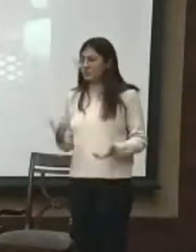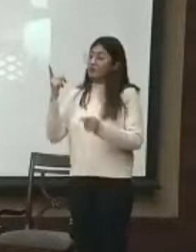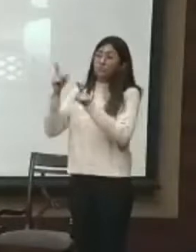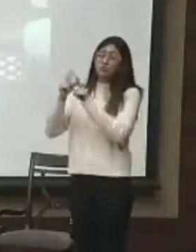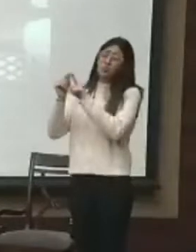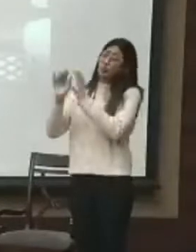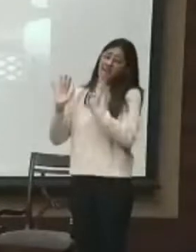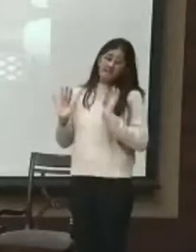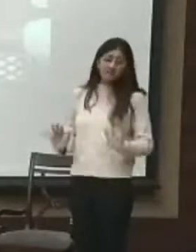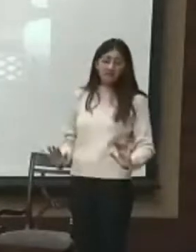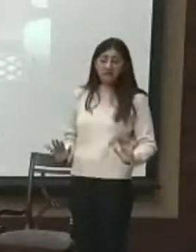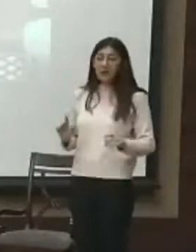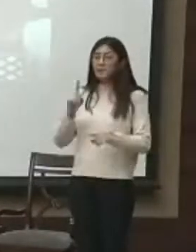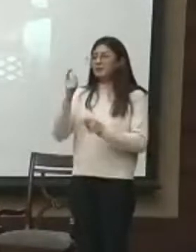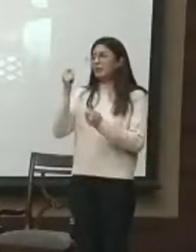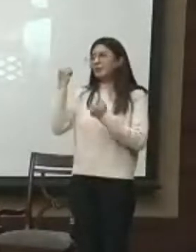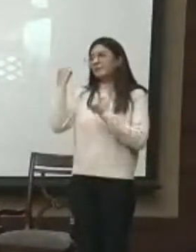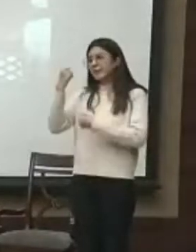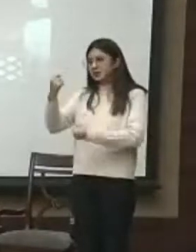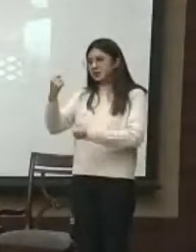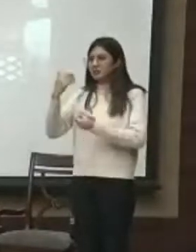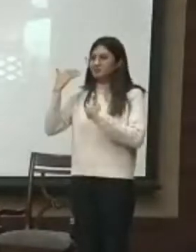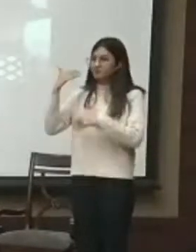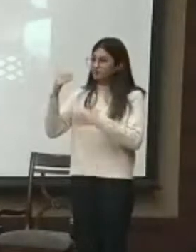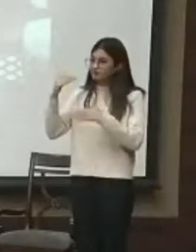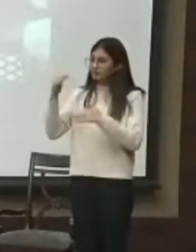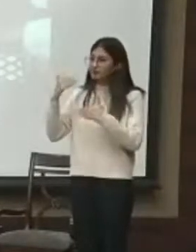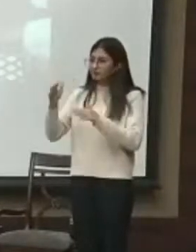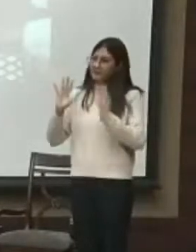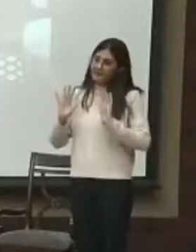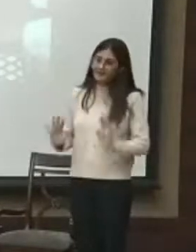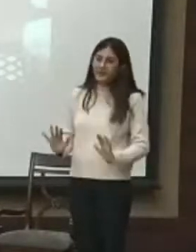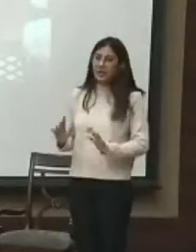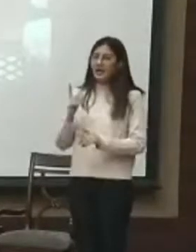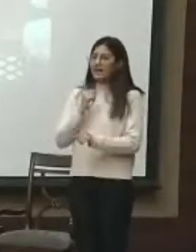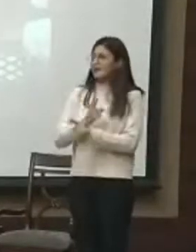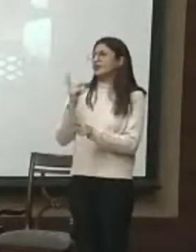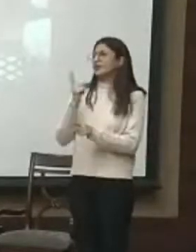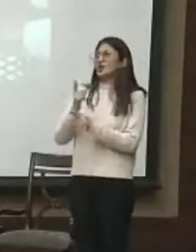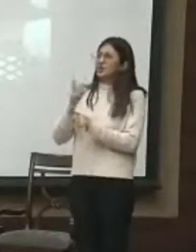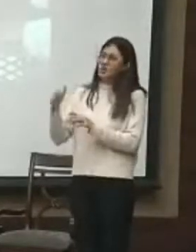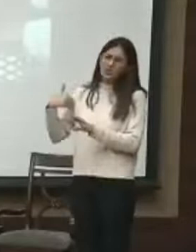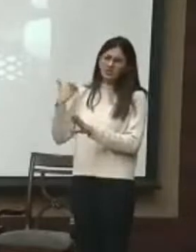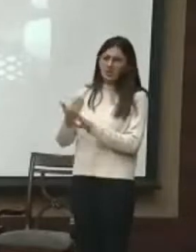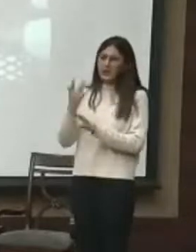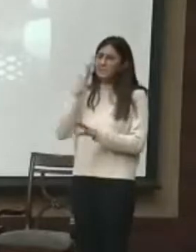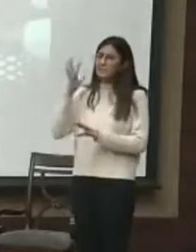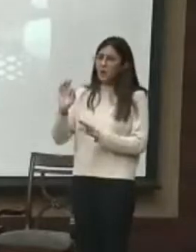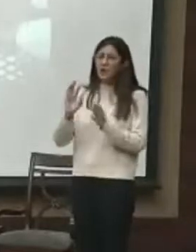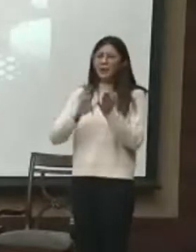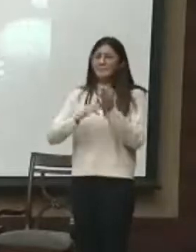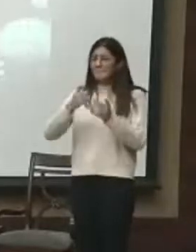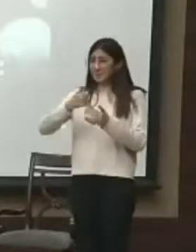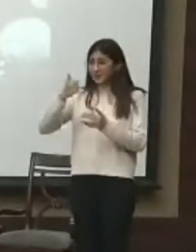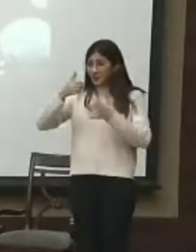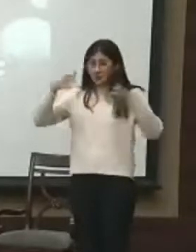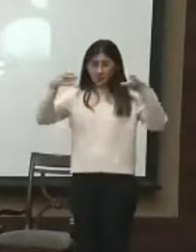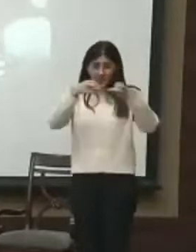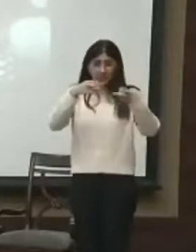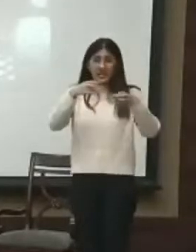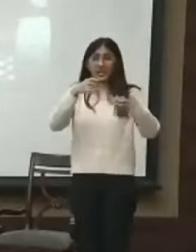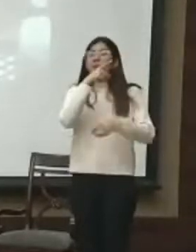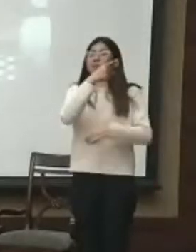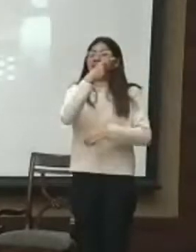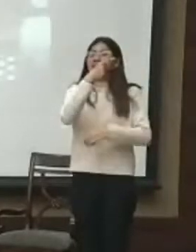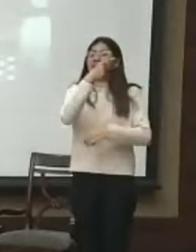doing whatever they do with a limited budget, which is cut every year. So I think every important ministry should create a unit on